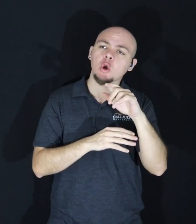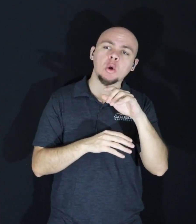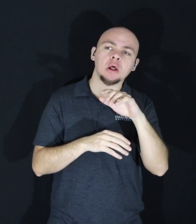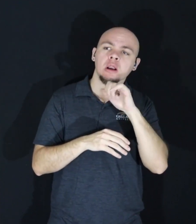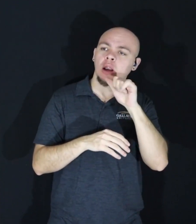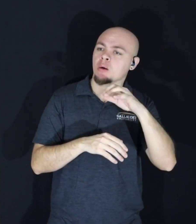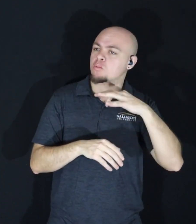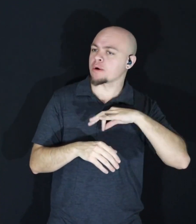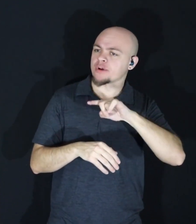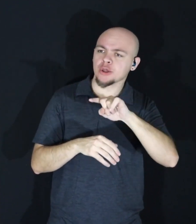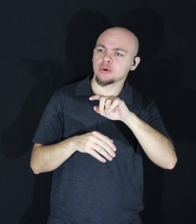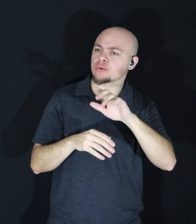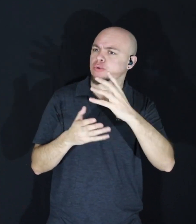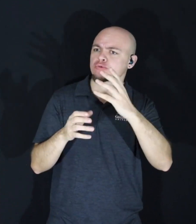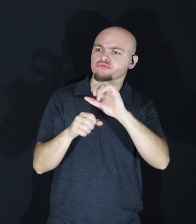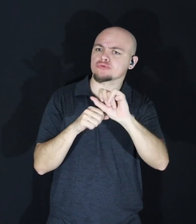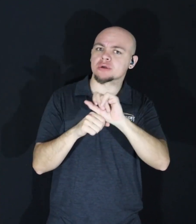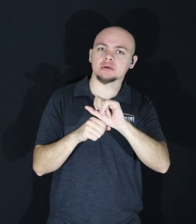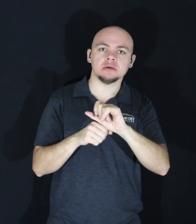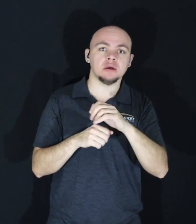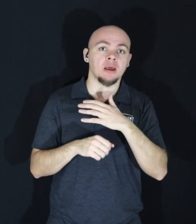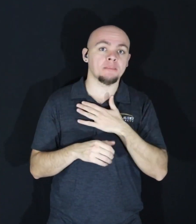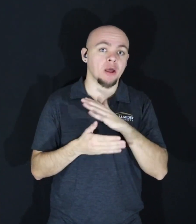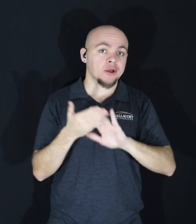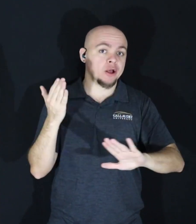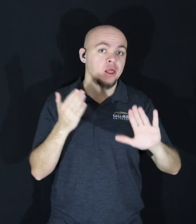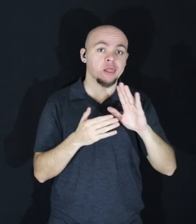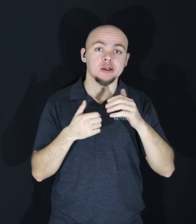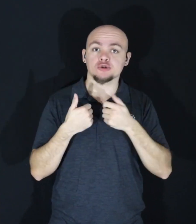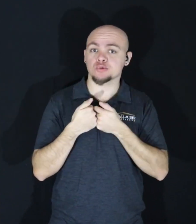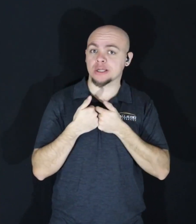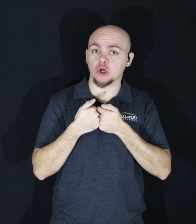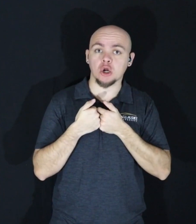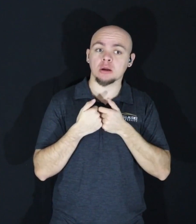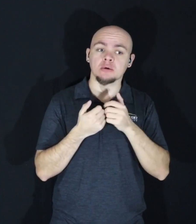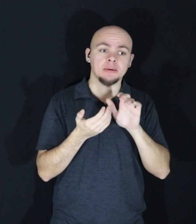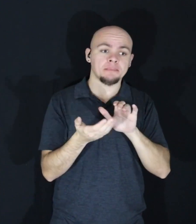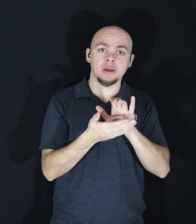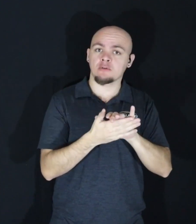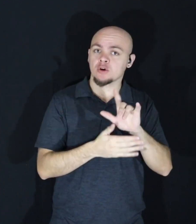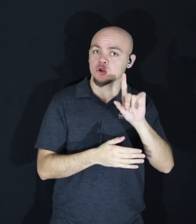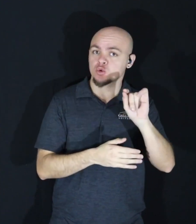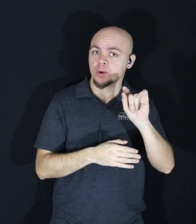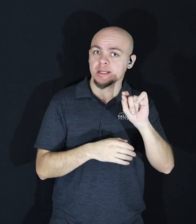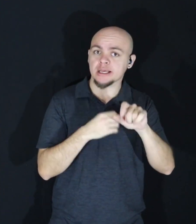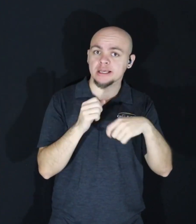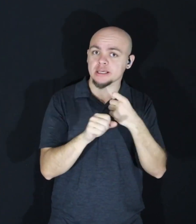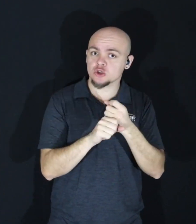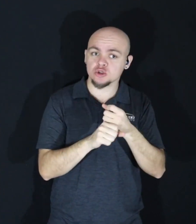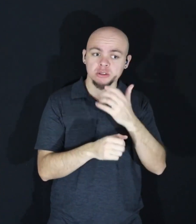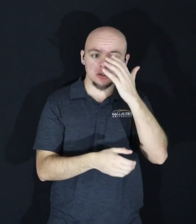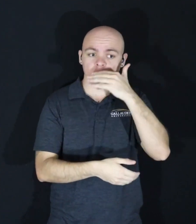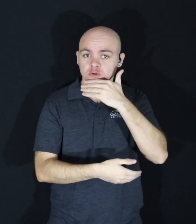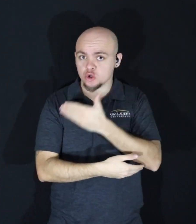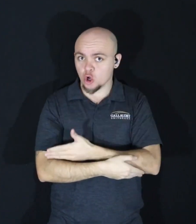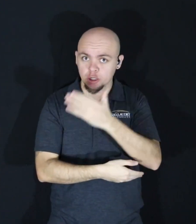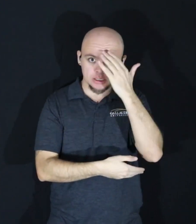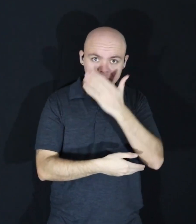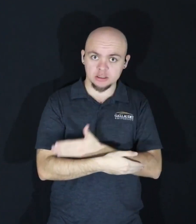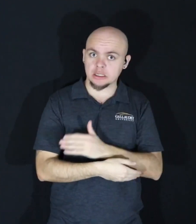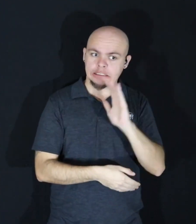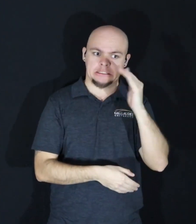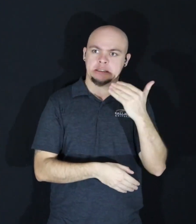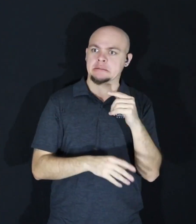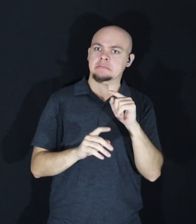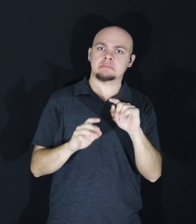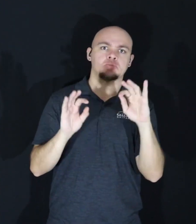been married to my college sweetheart for almost 20 years, and we had two beautiful children, a daughter and a son. From the outside, it seemed like it was a